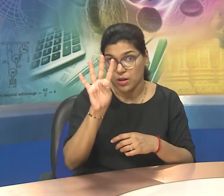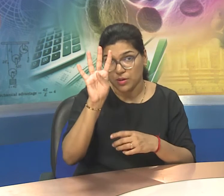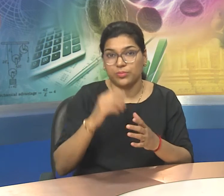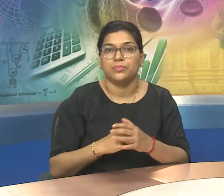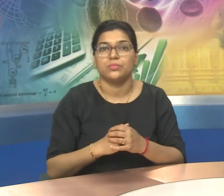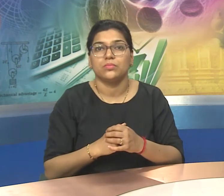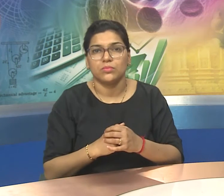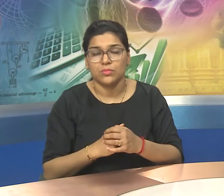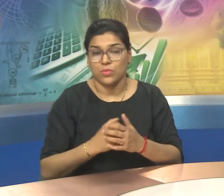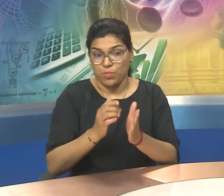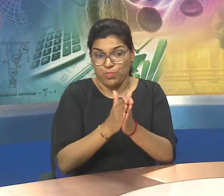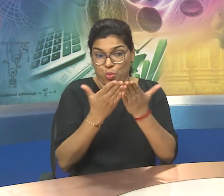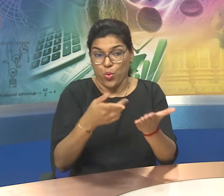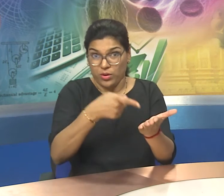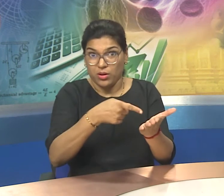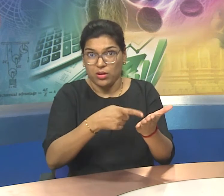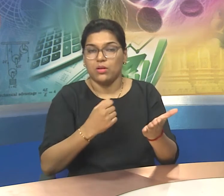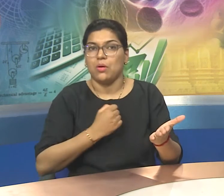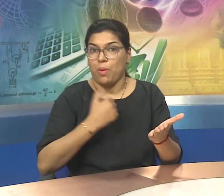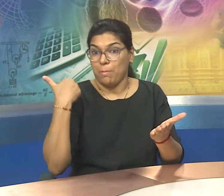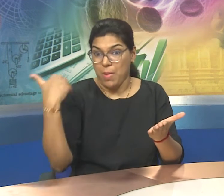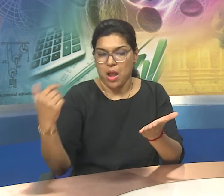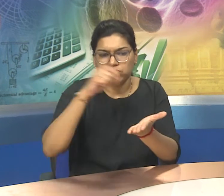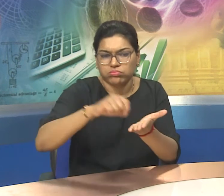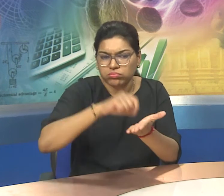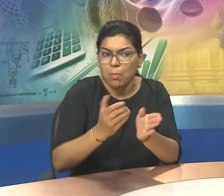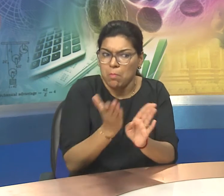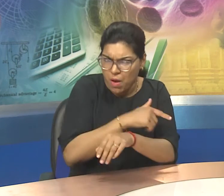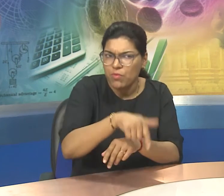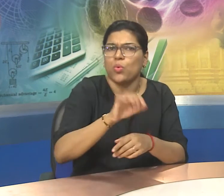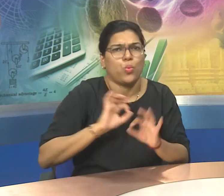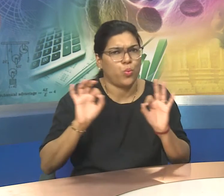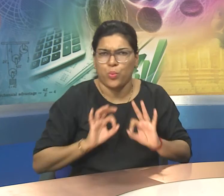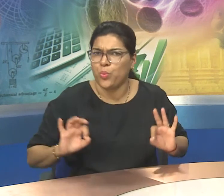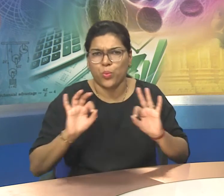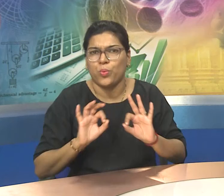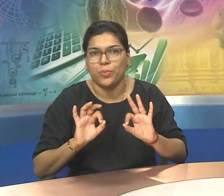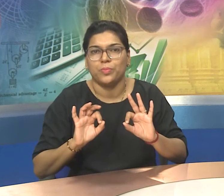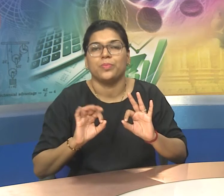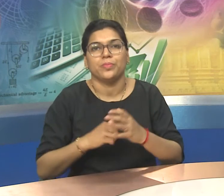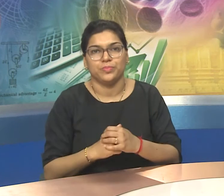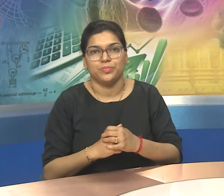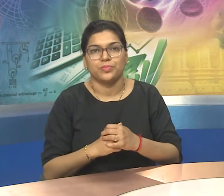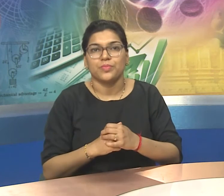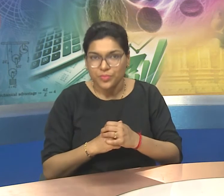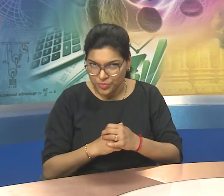And the fourth example states that my brother has not written a